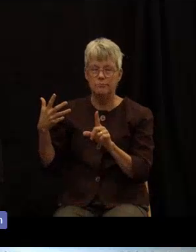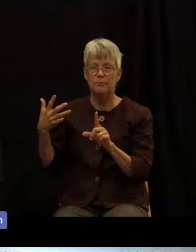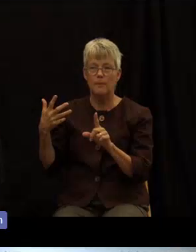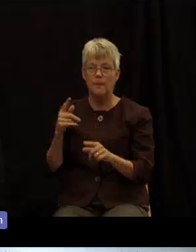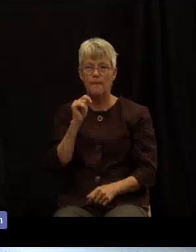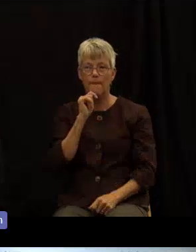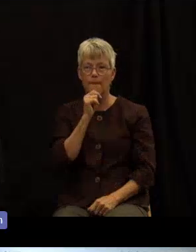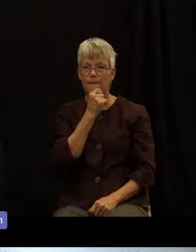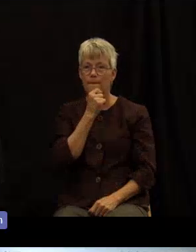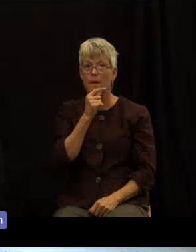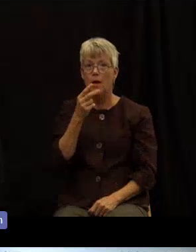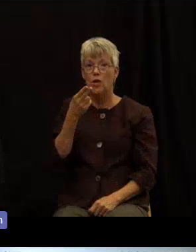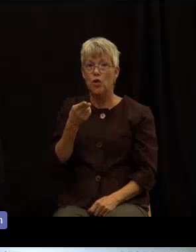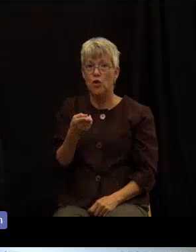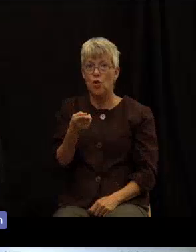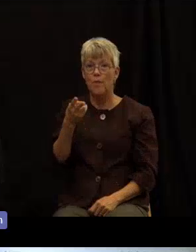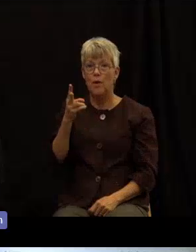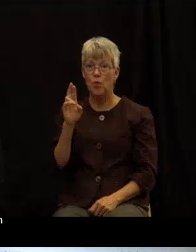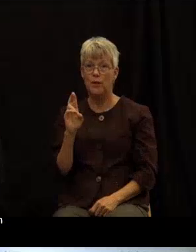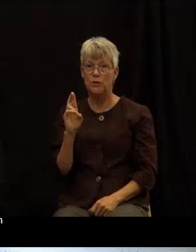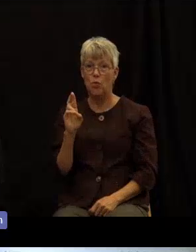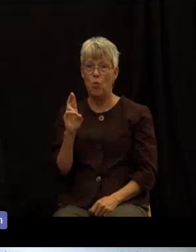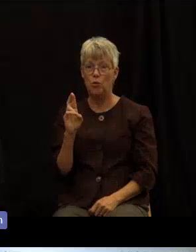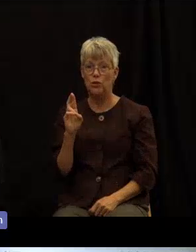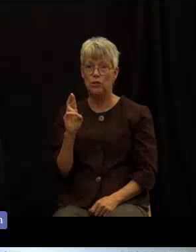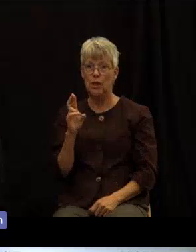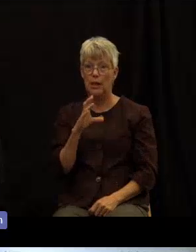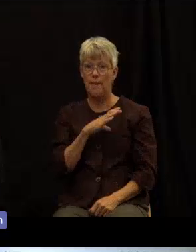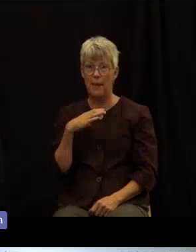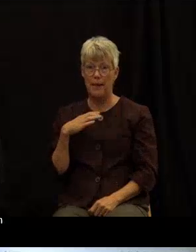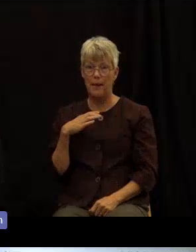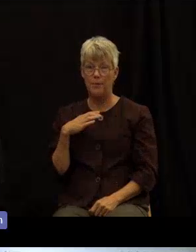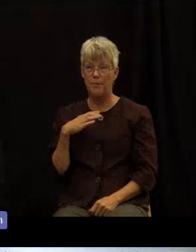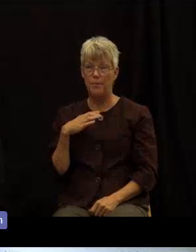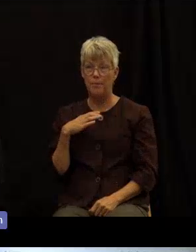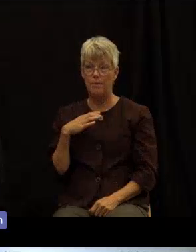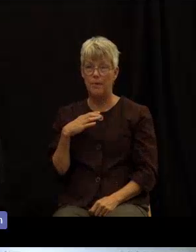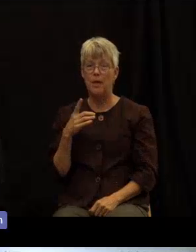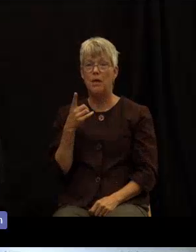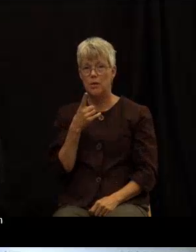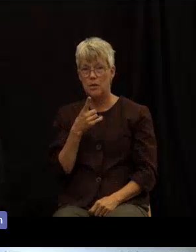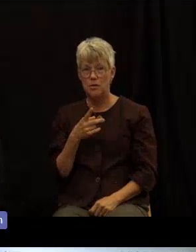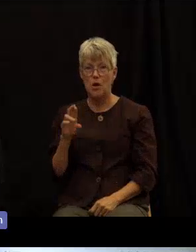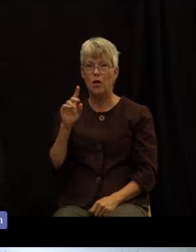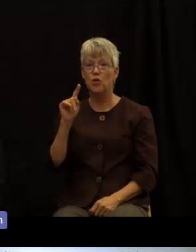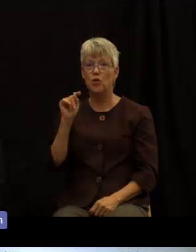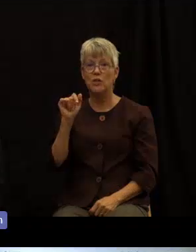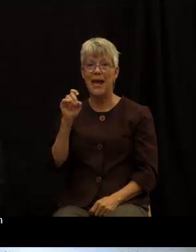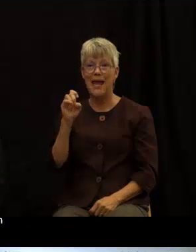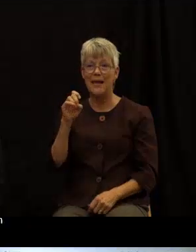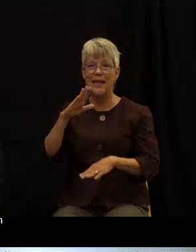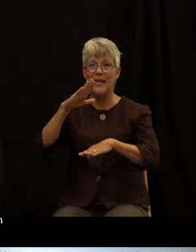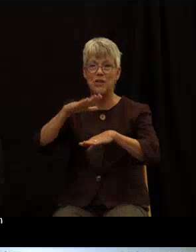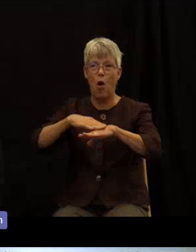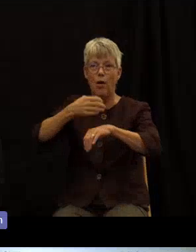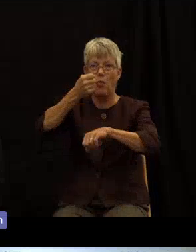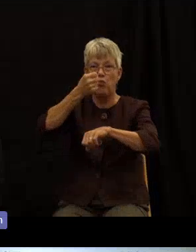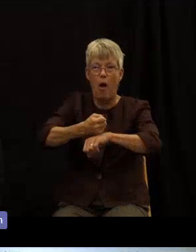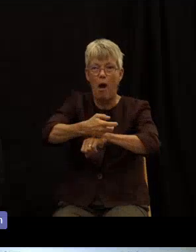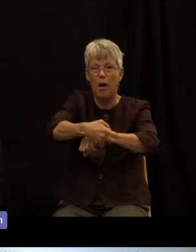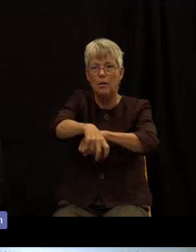The Human Resource Committee, as I said, Dr. Tate is on a rock